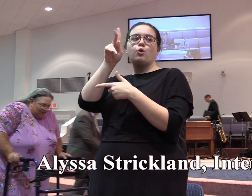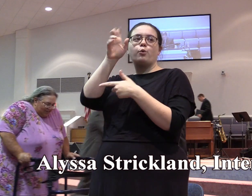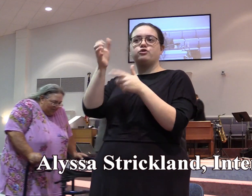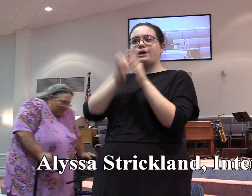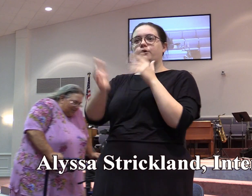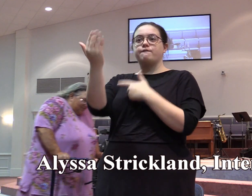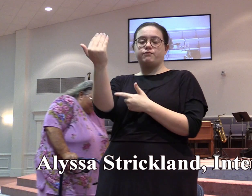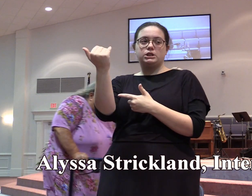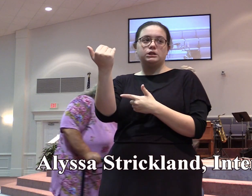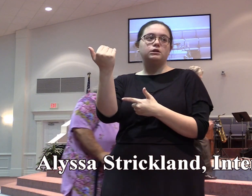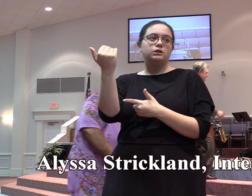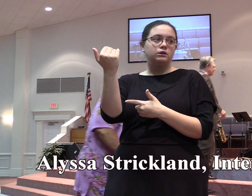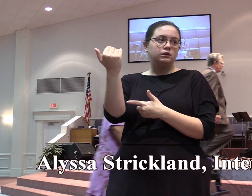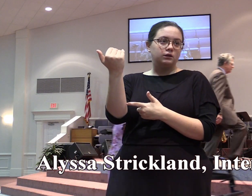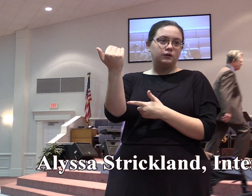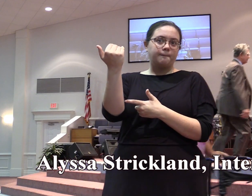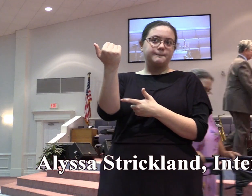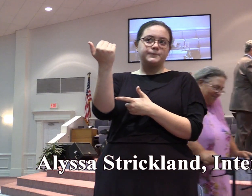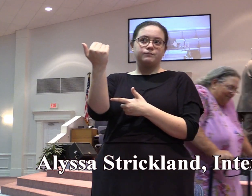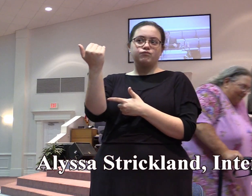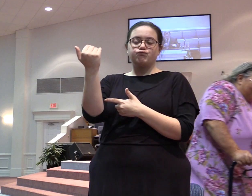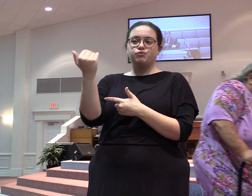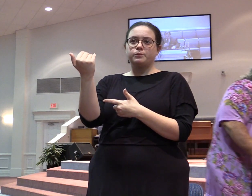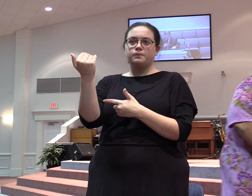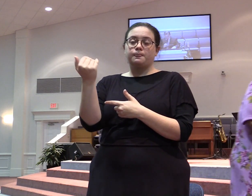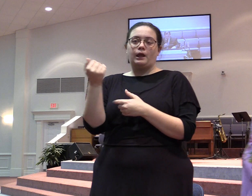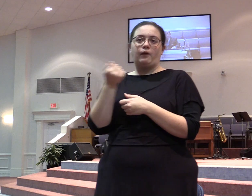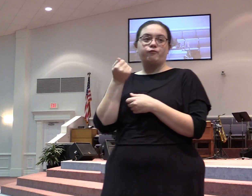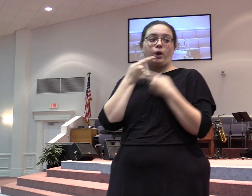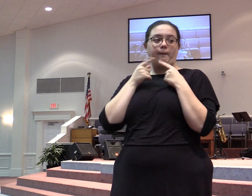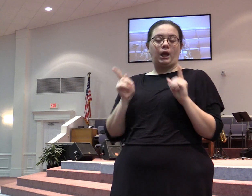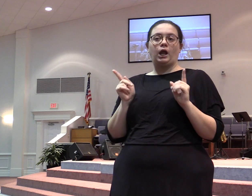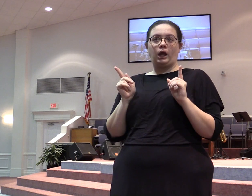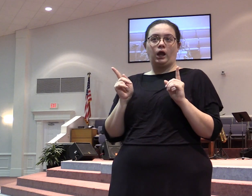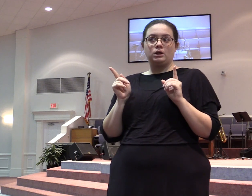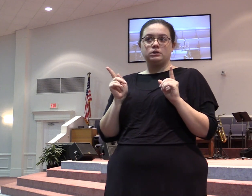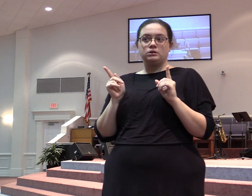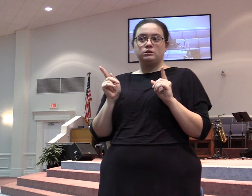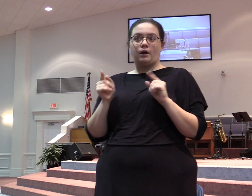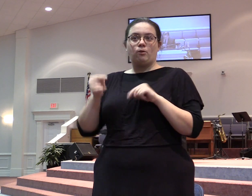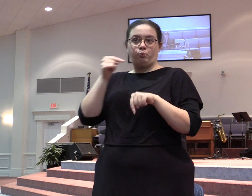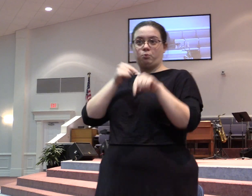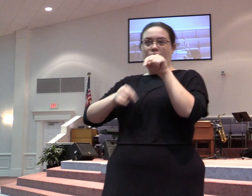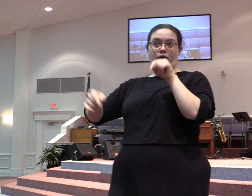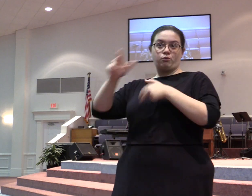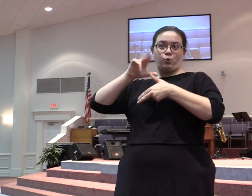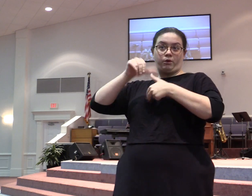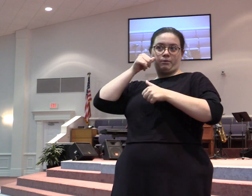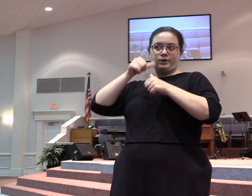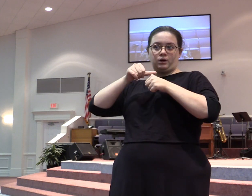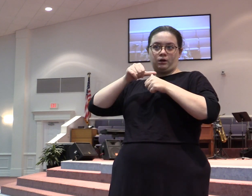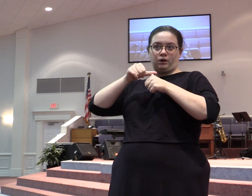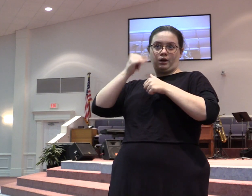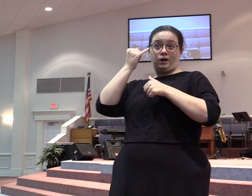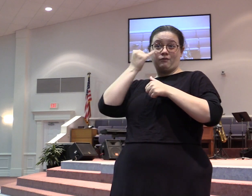15, and a couple of, by way of announcements. This goes back to our hurricane, but now if you